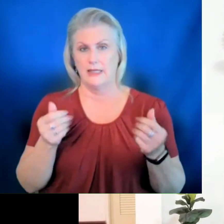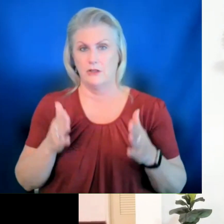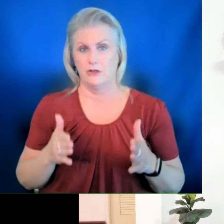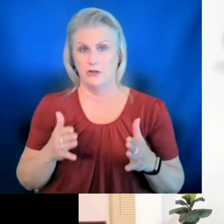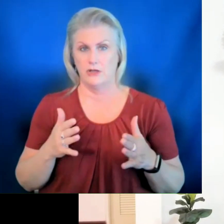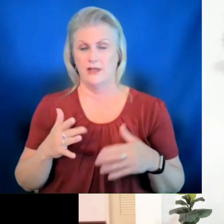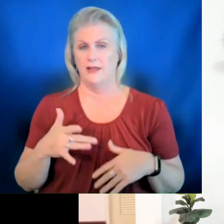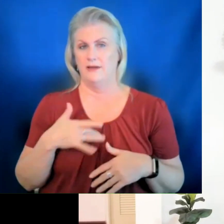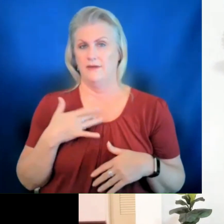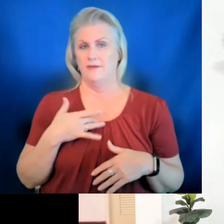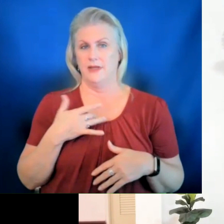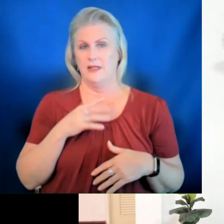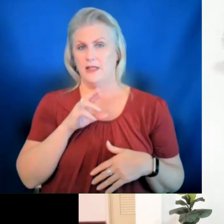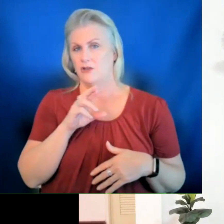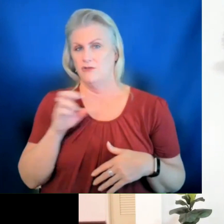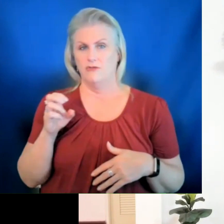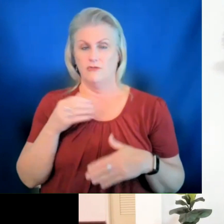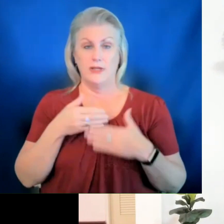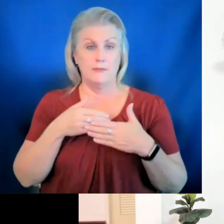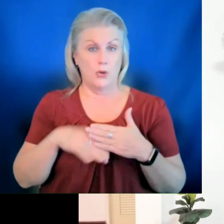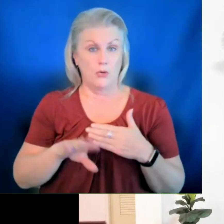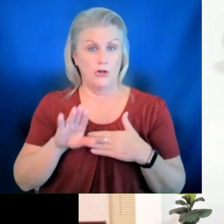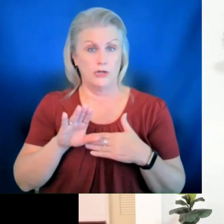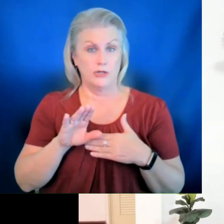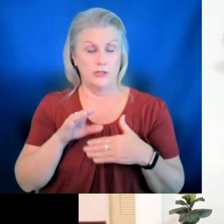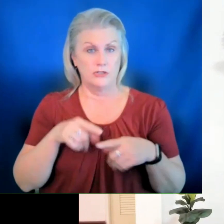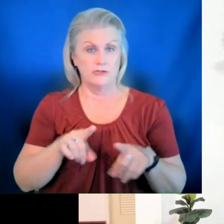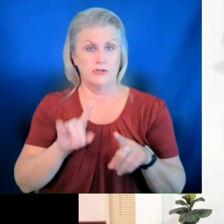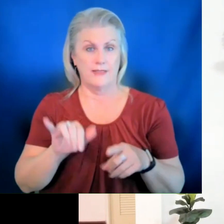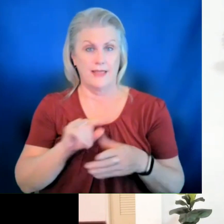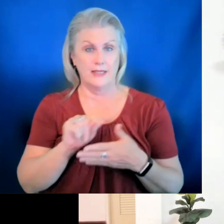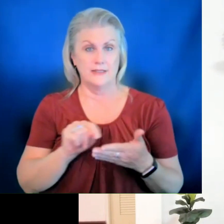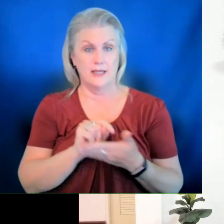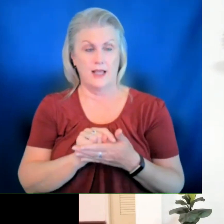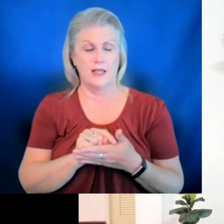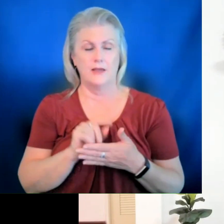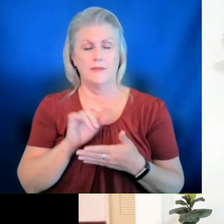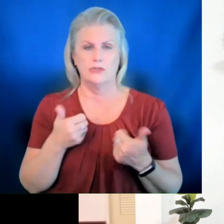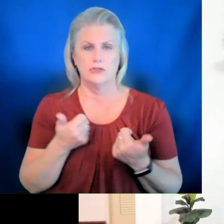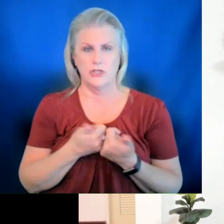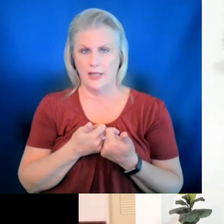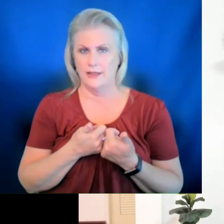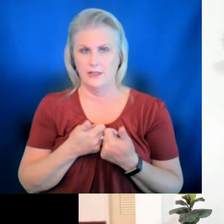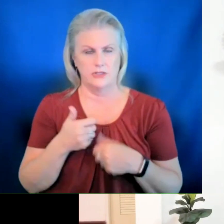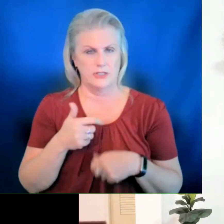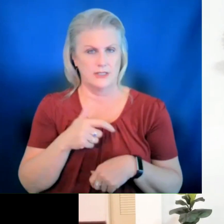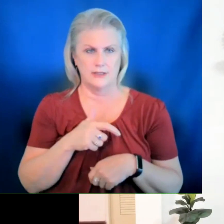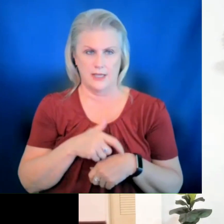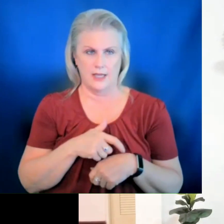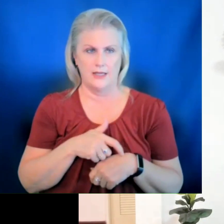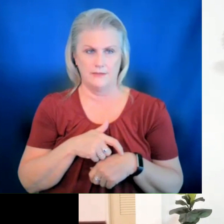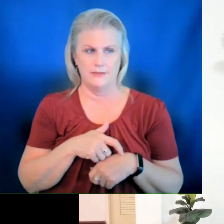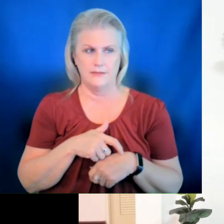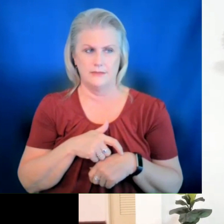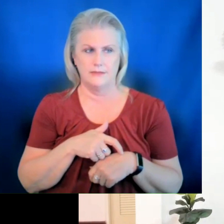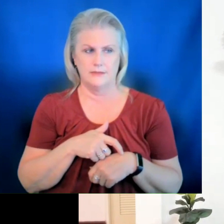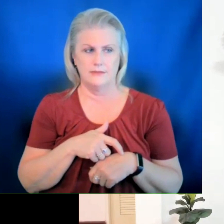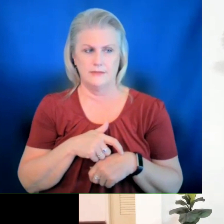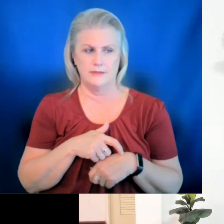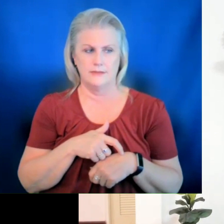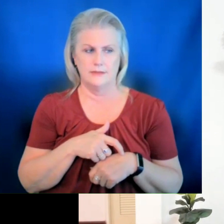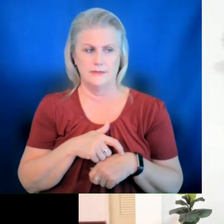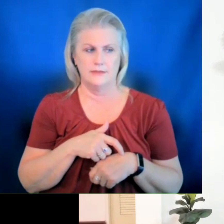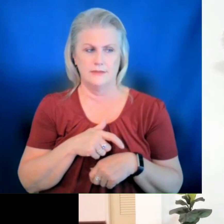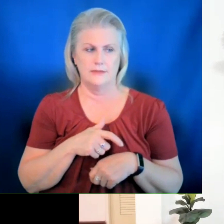how I was reborn during that time. And this is what the most